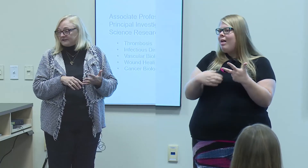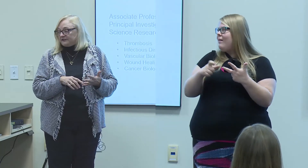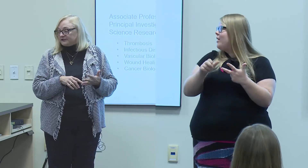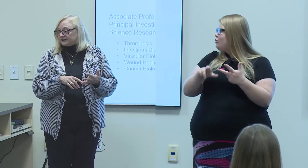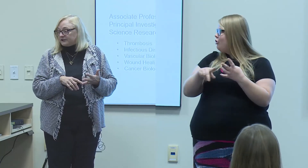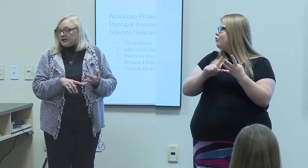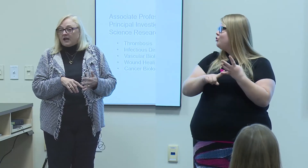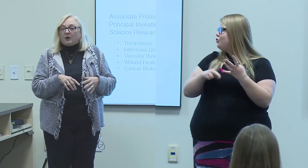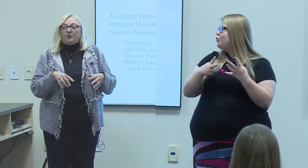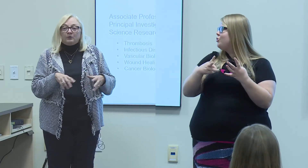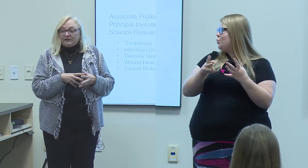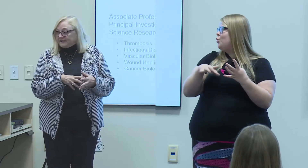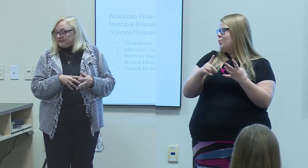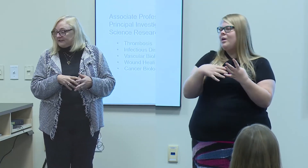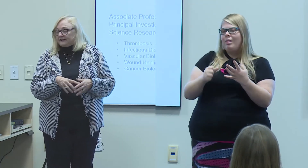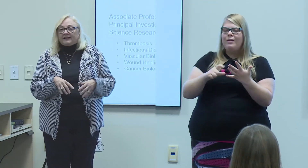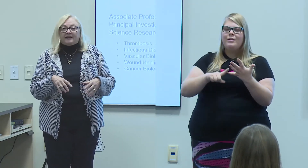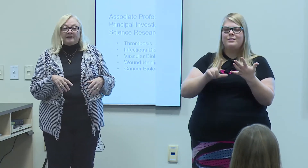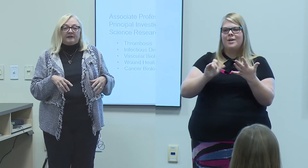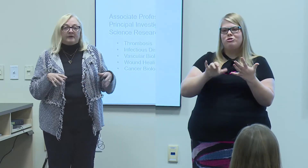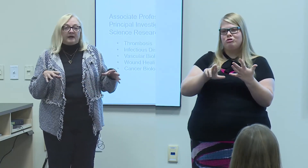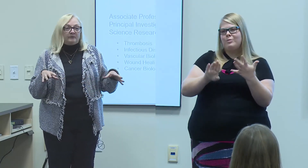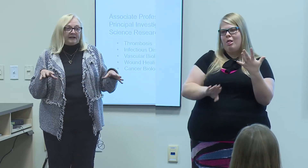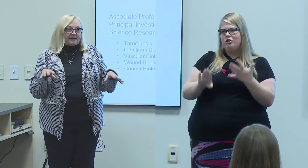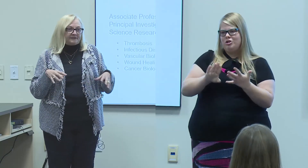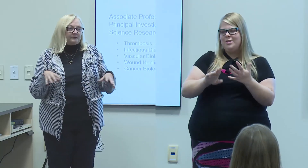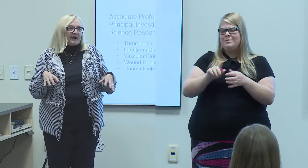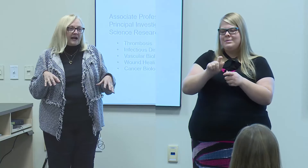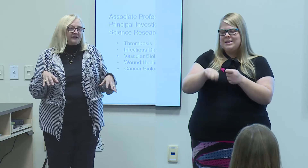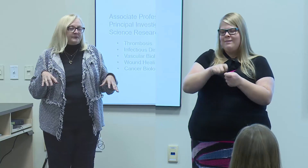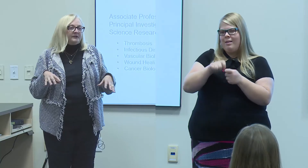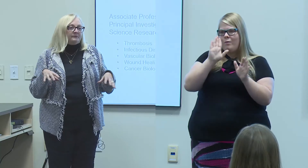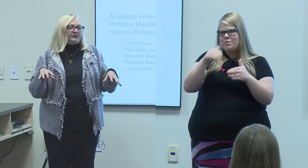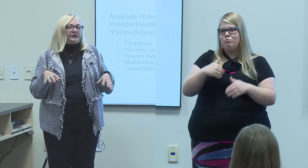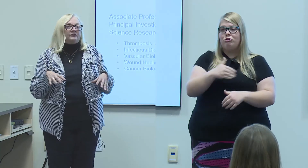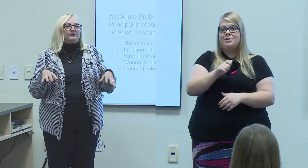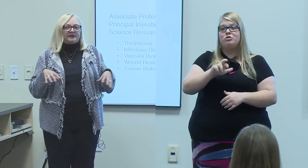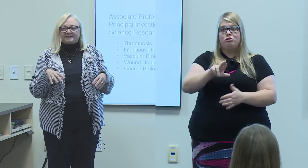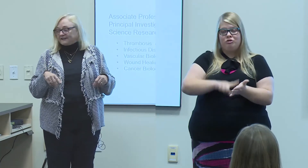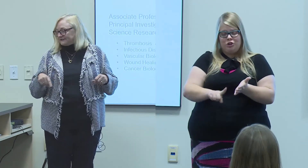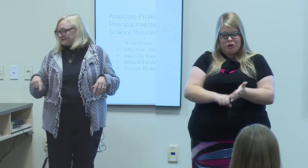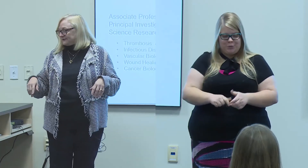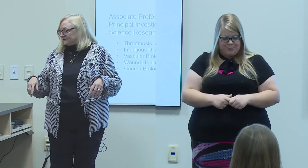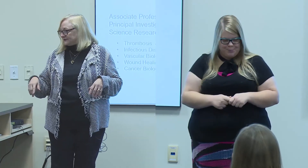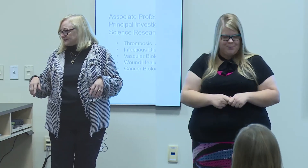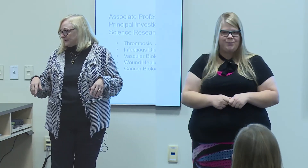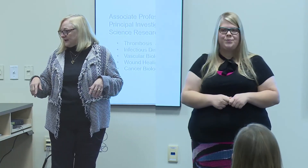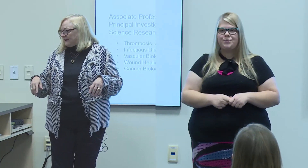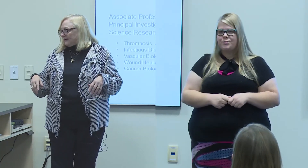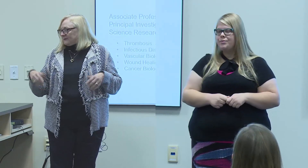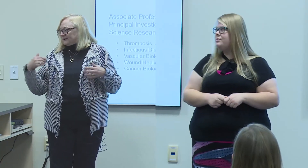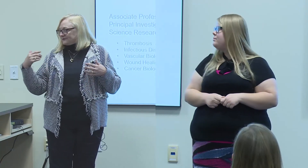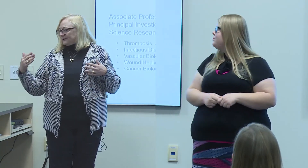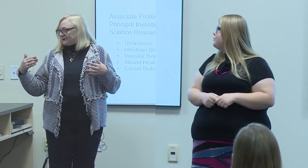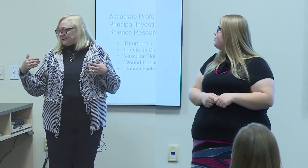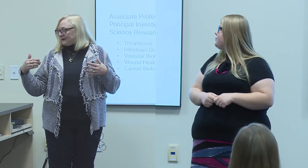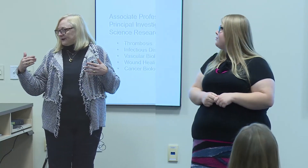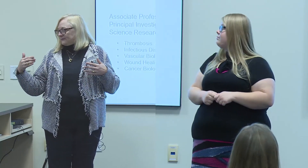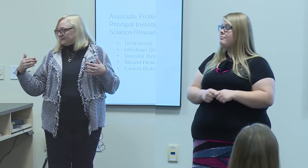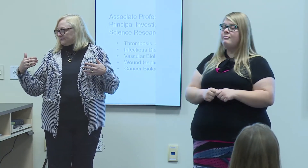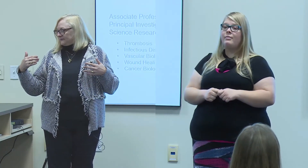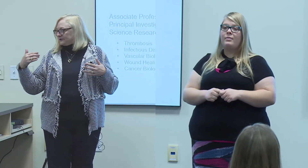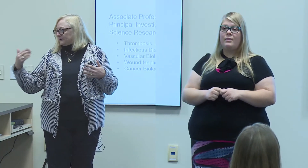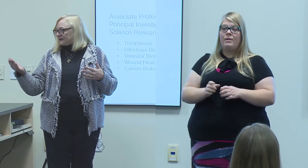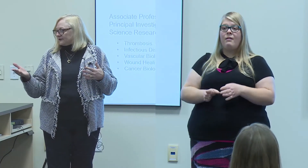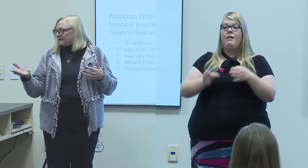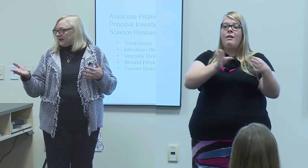and vasculature, wound healing, and cancer biology, in particular breast cancer research. I'm